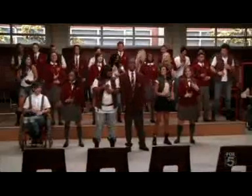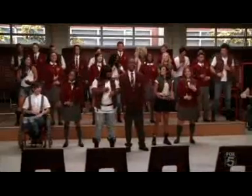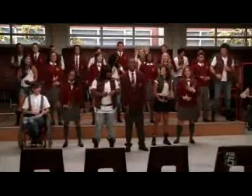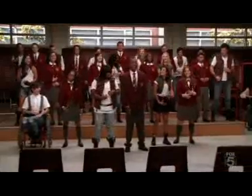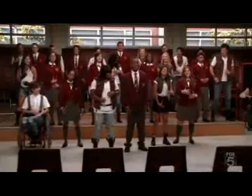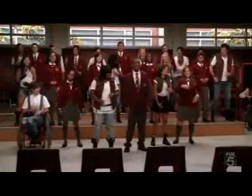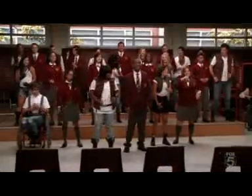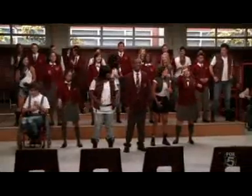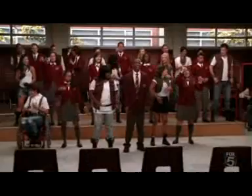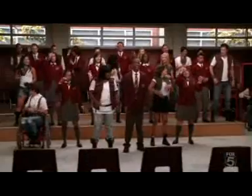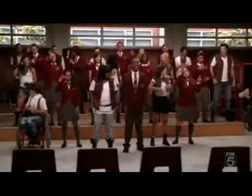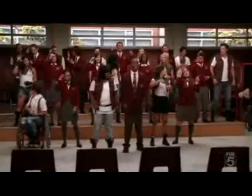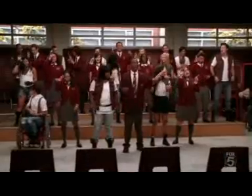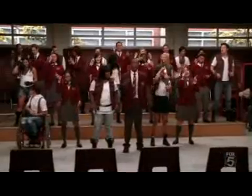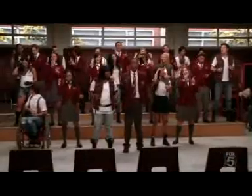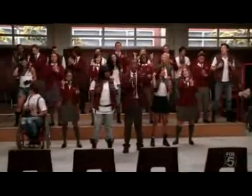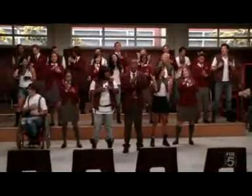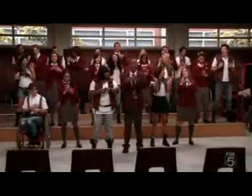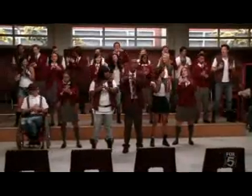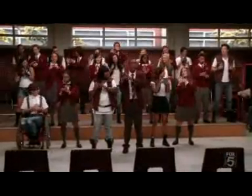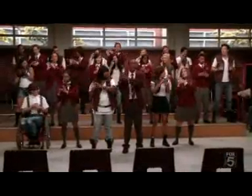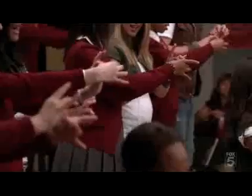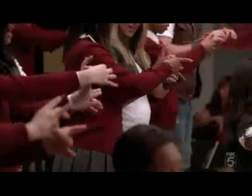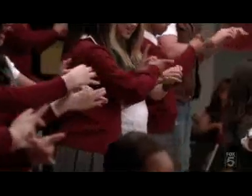A brotherhood of man